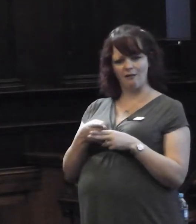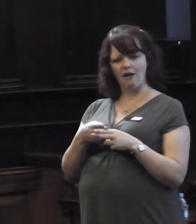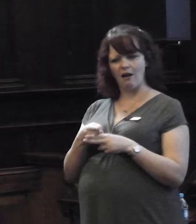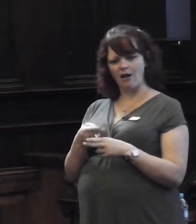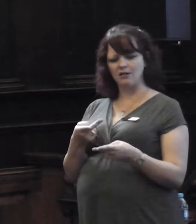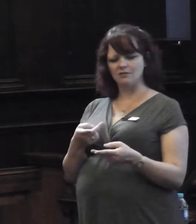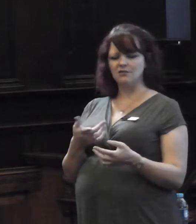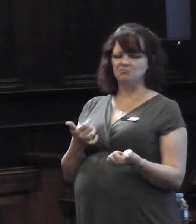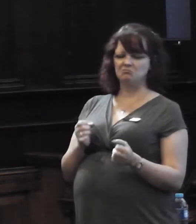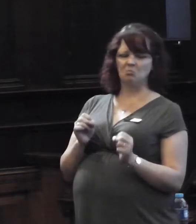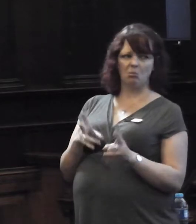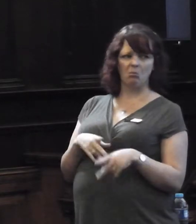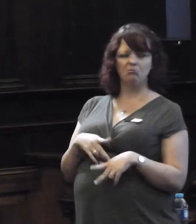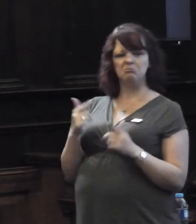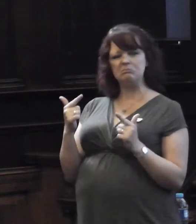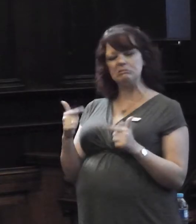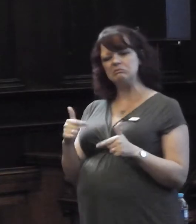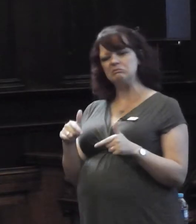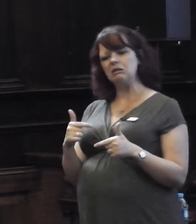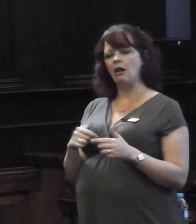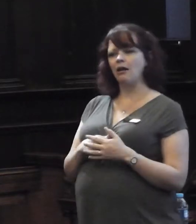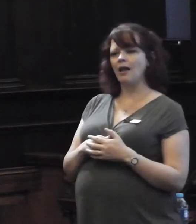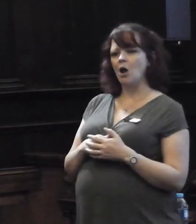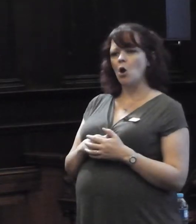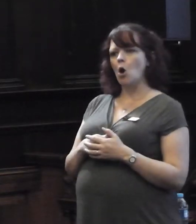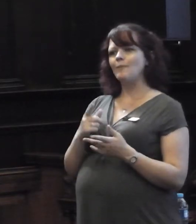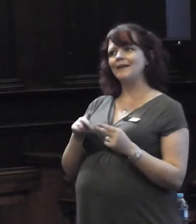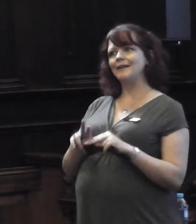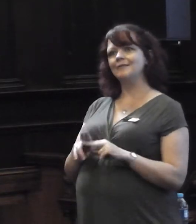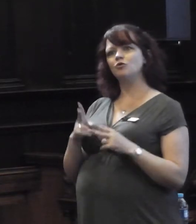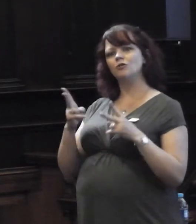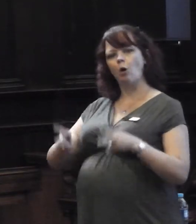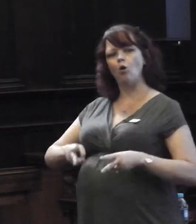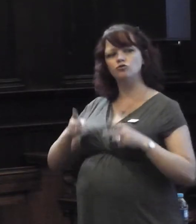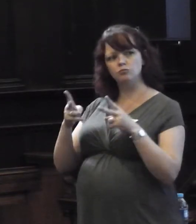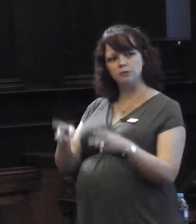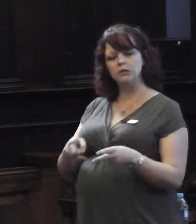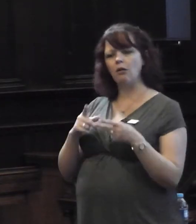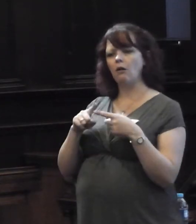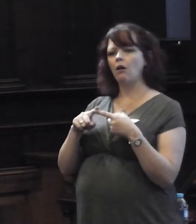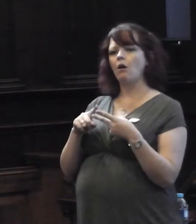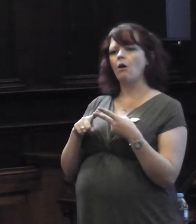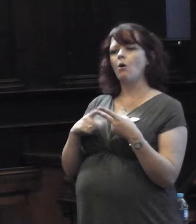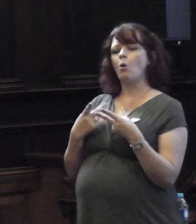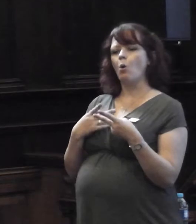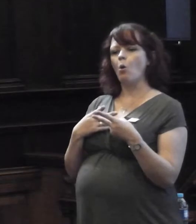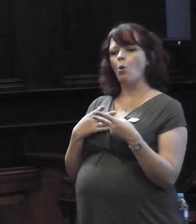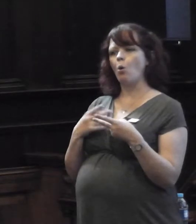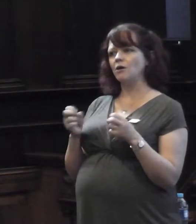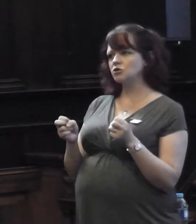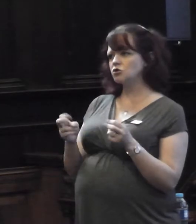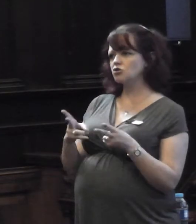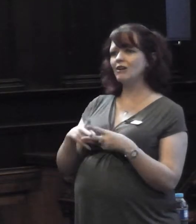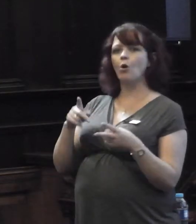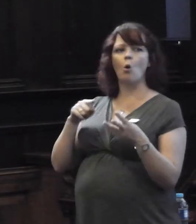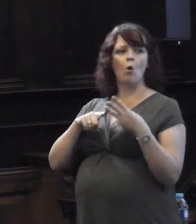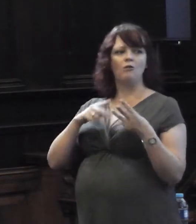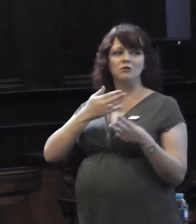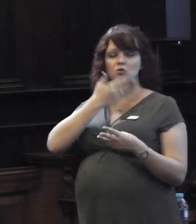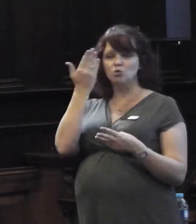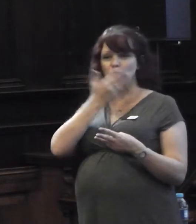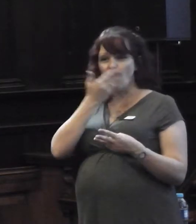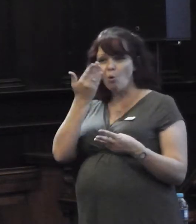school premises or in a hospital, or other places where there may be elderly or vulnerable people.